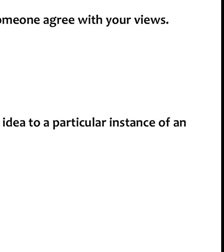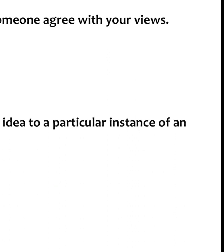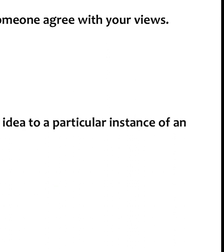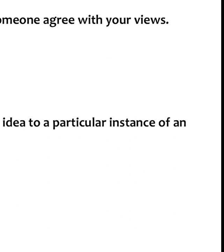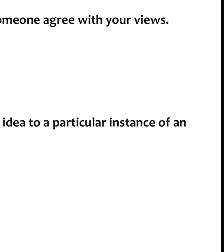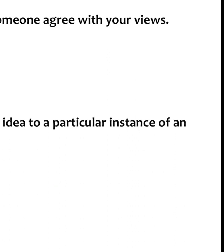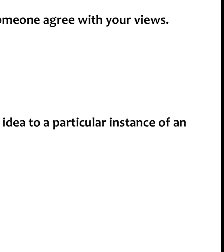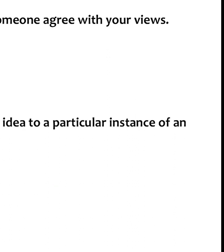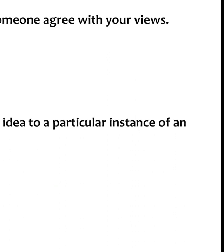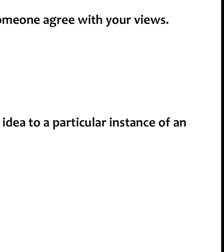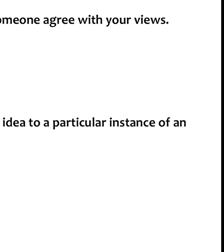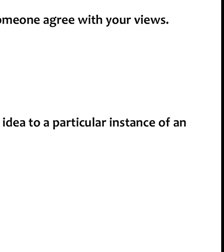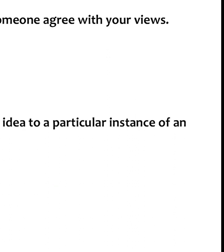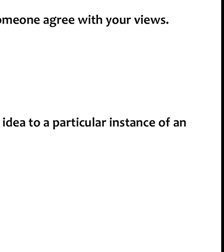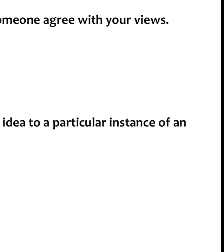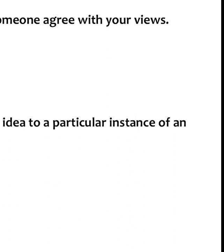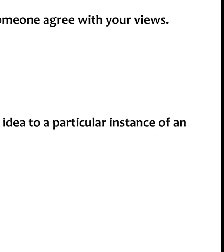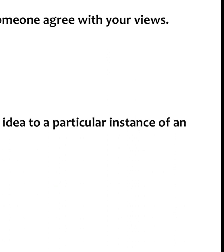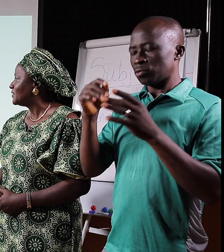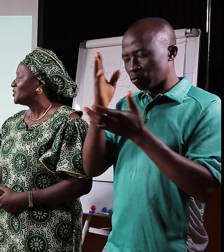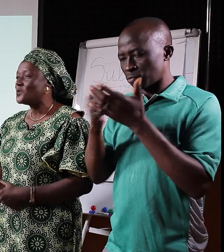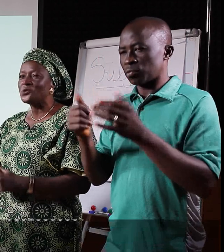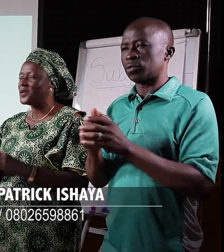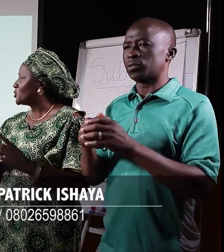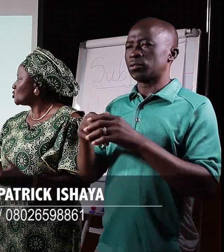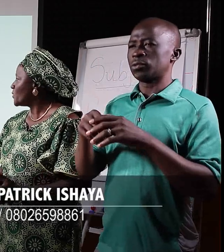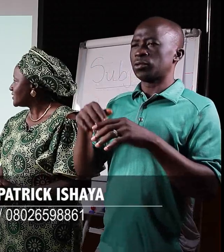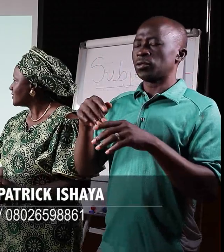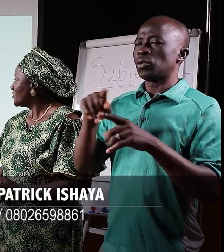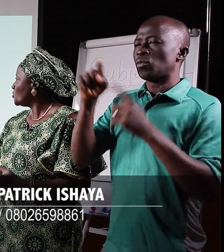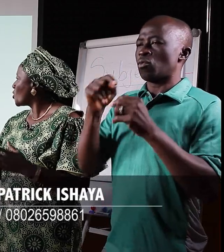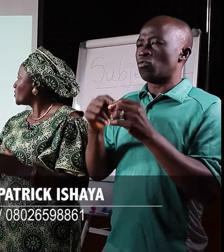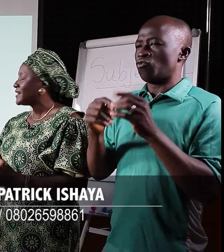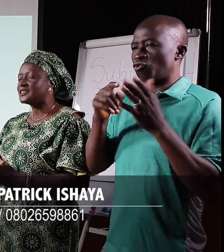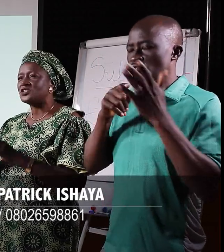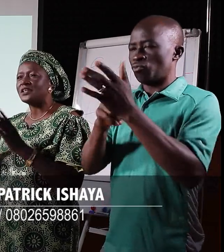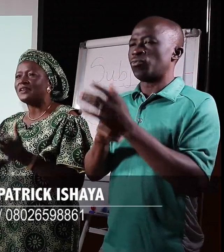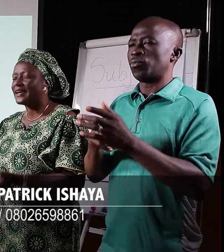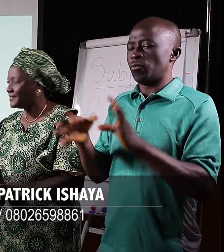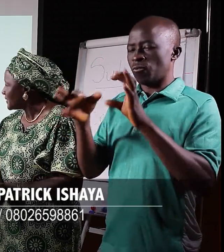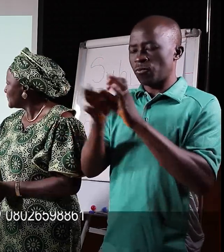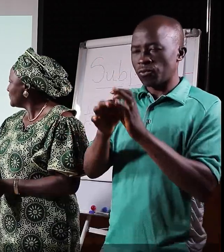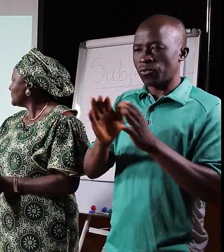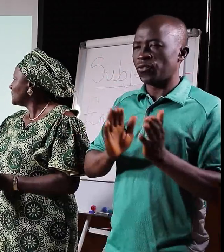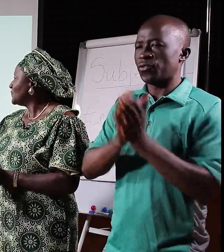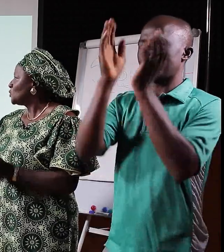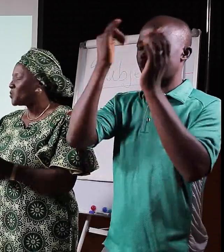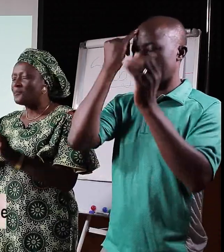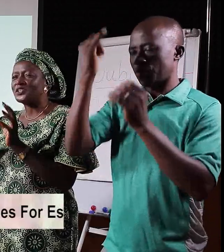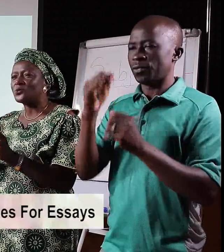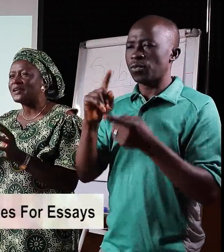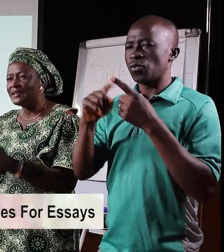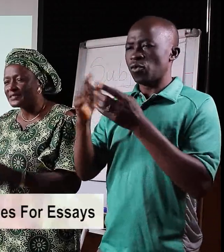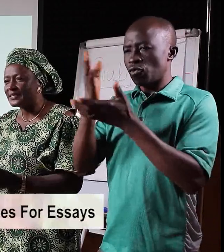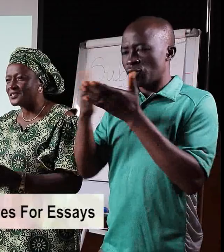idea to a particular instance of an idea. When you illustrate, you connect a general idea to